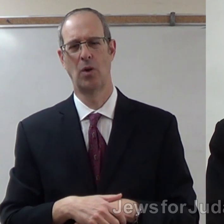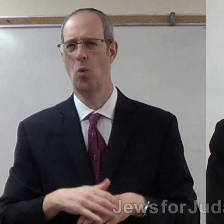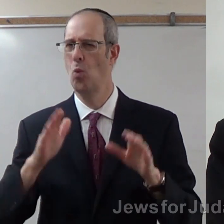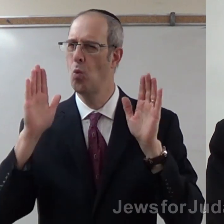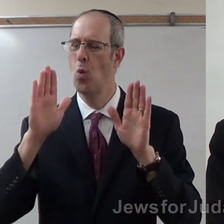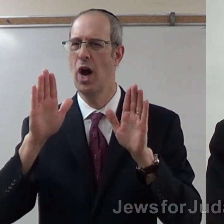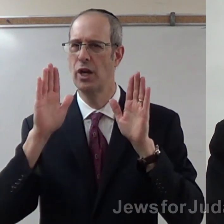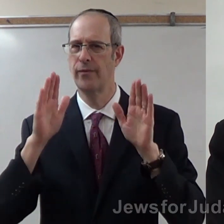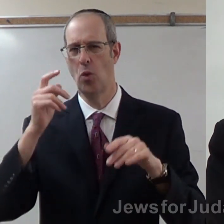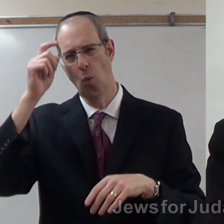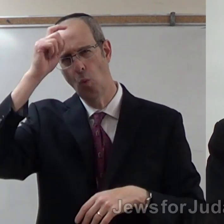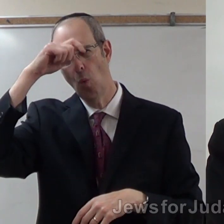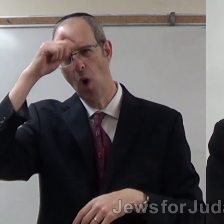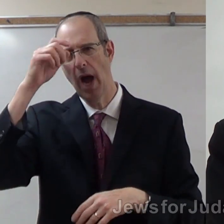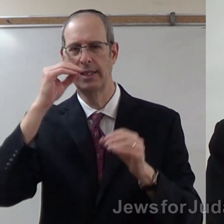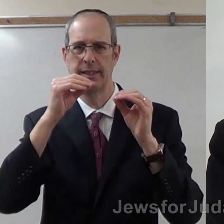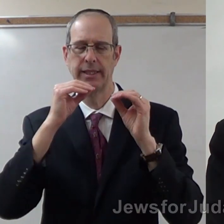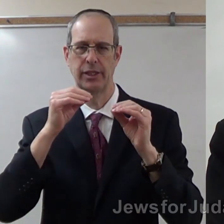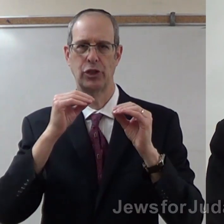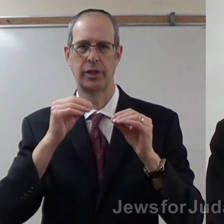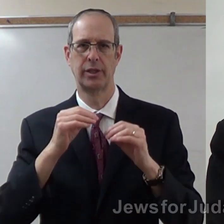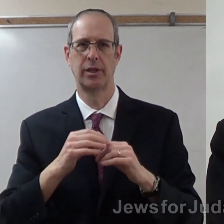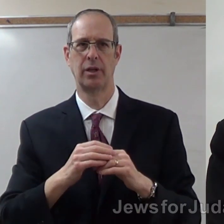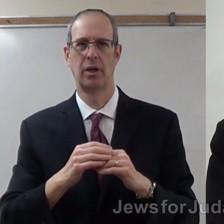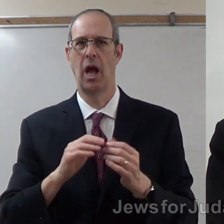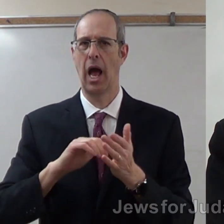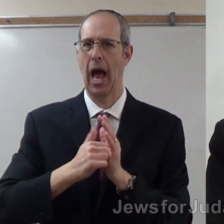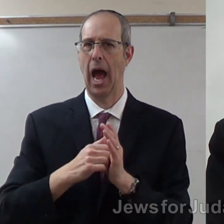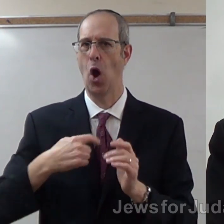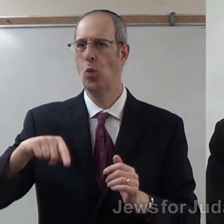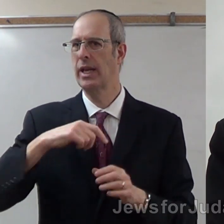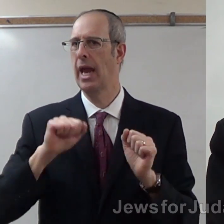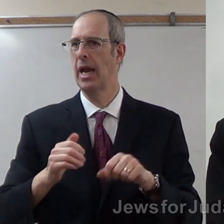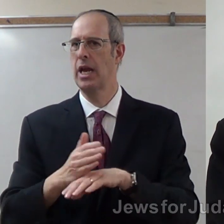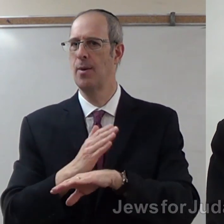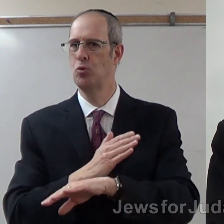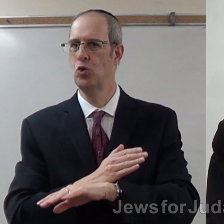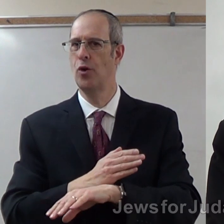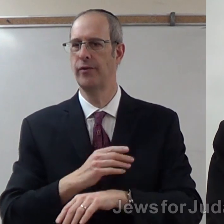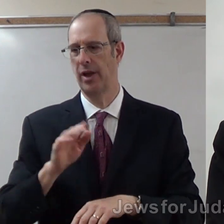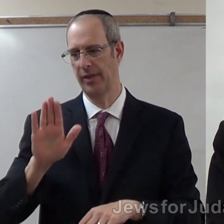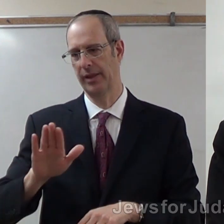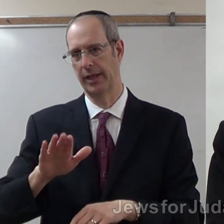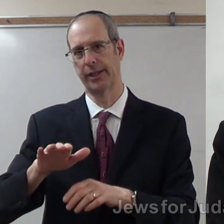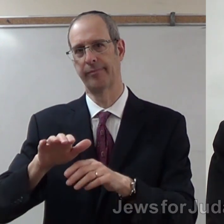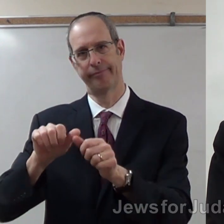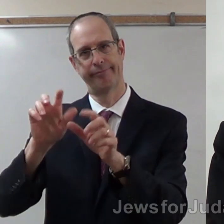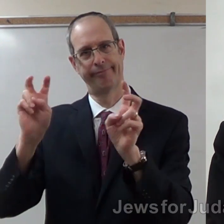brilliant, wise teachings on how we can improve in this area.